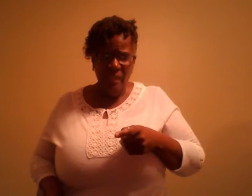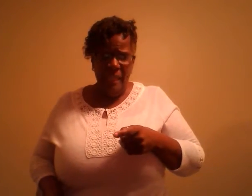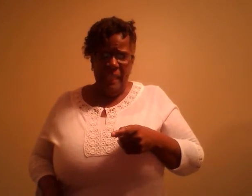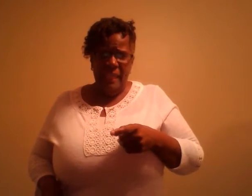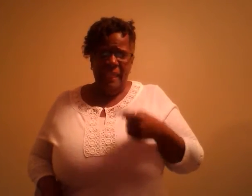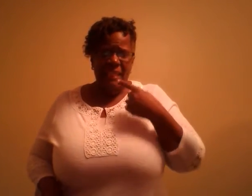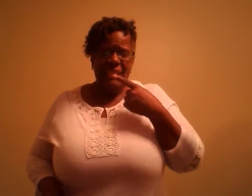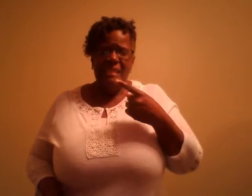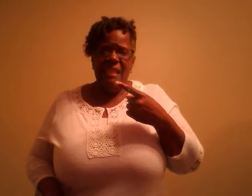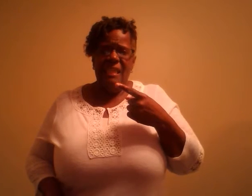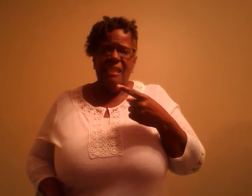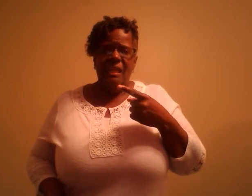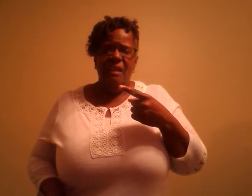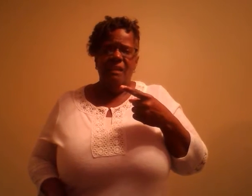And I said, um,